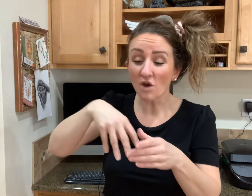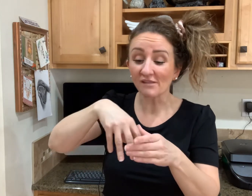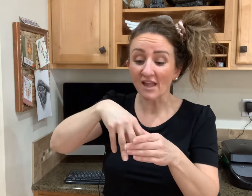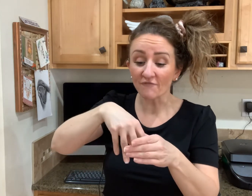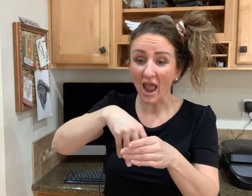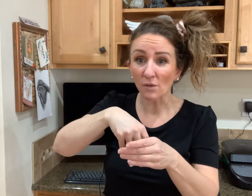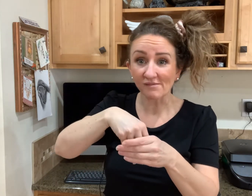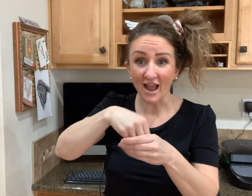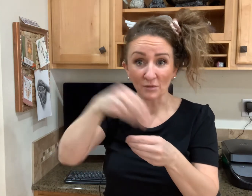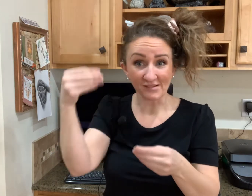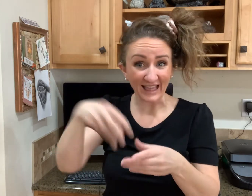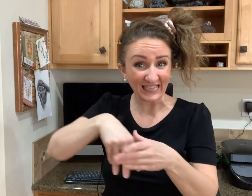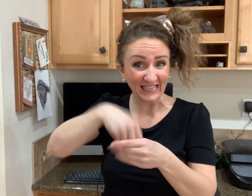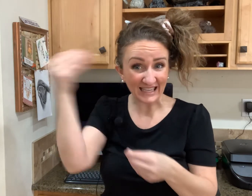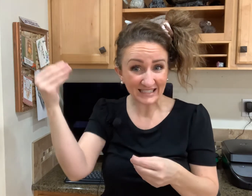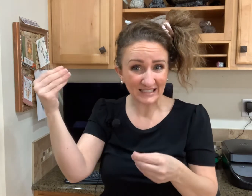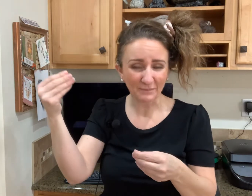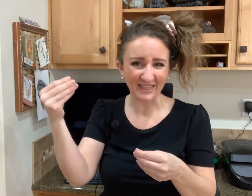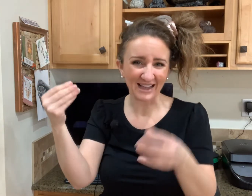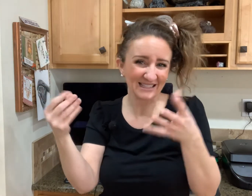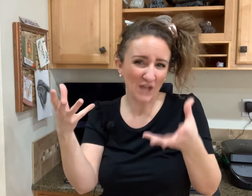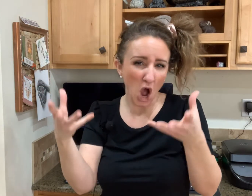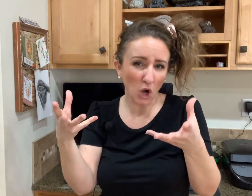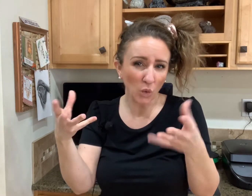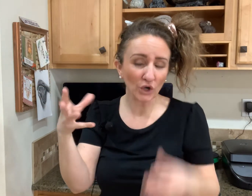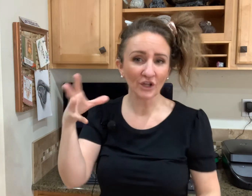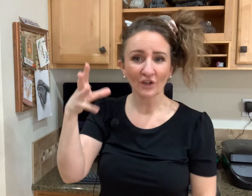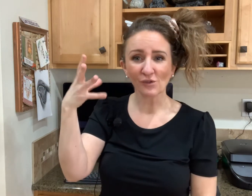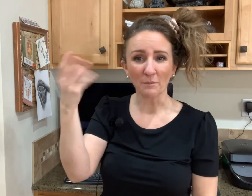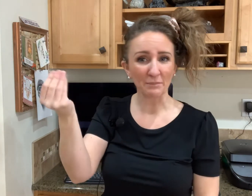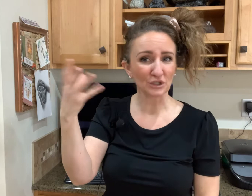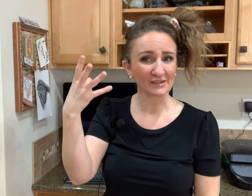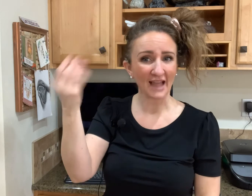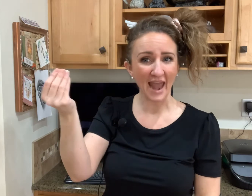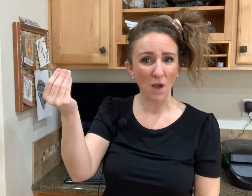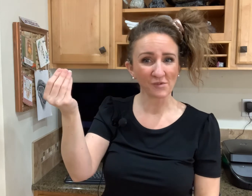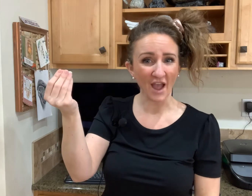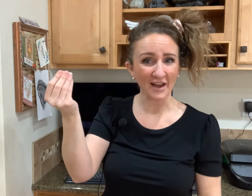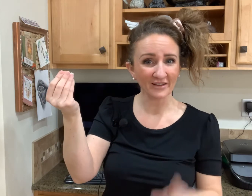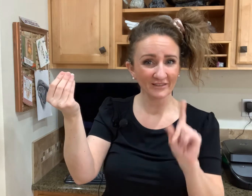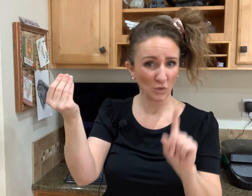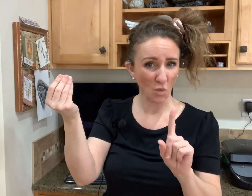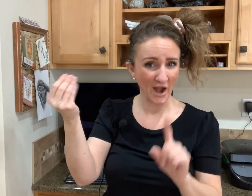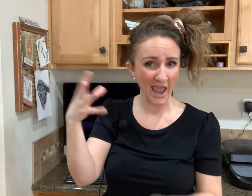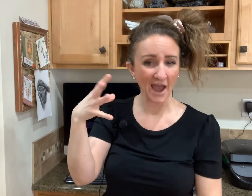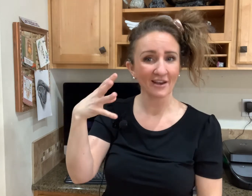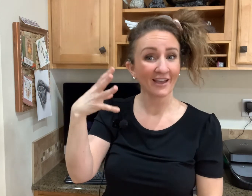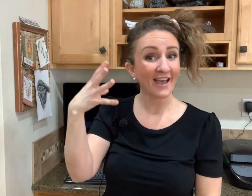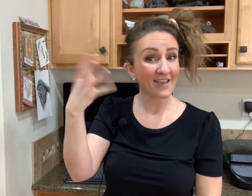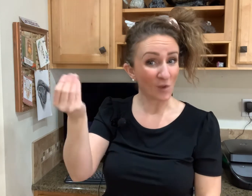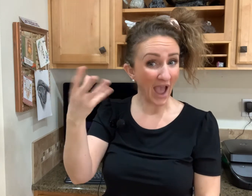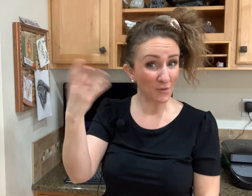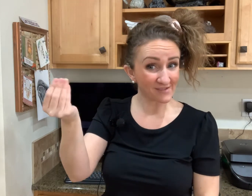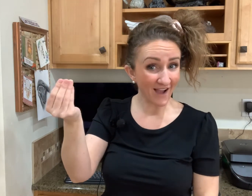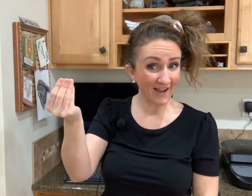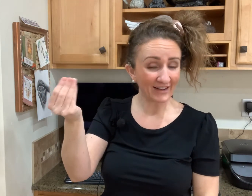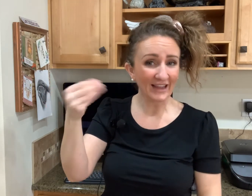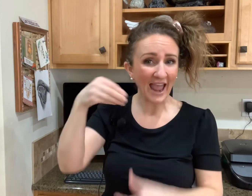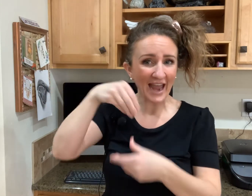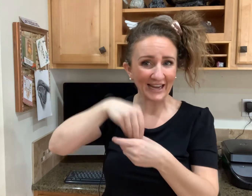sign for outside was like this, but that is awkward, so people just sign outside with one hand. So outside and